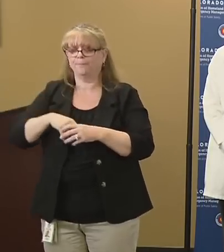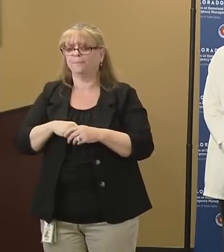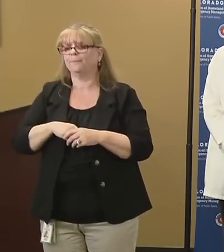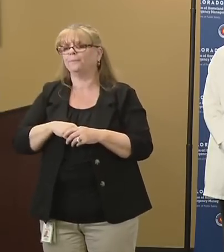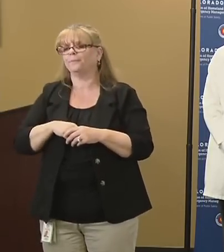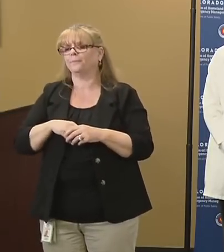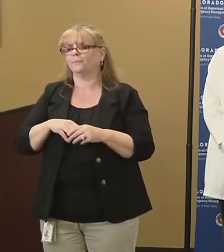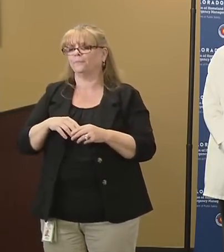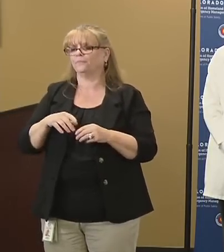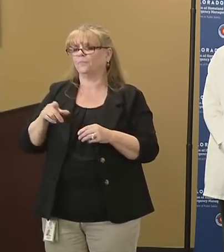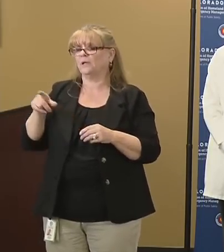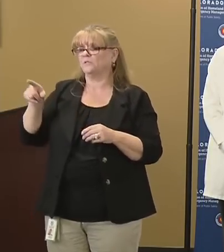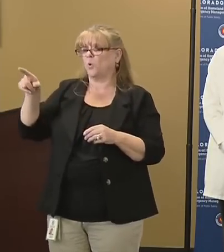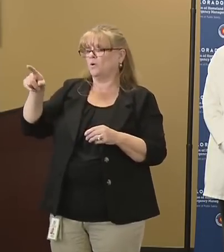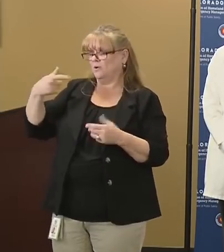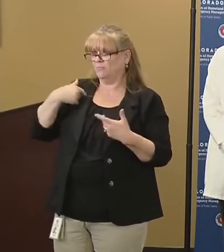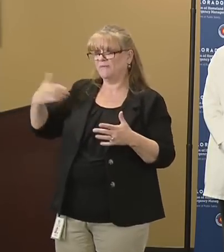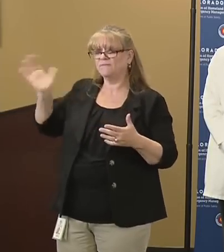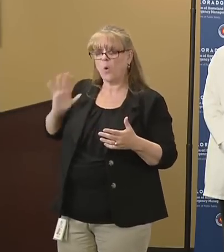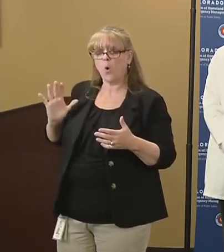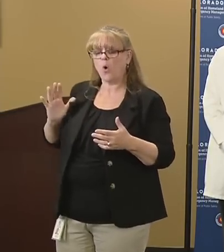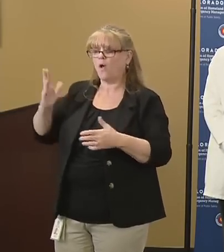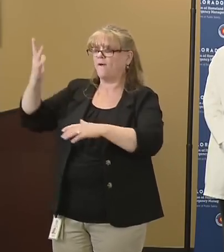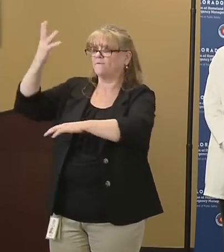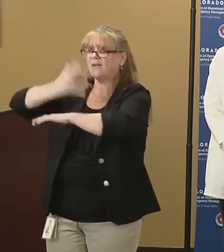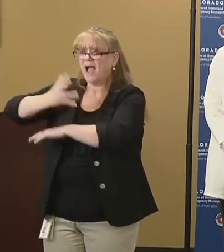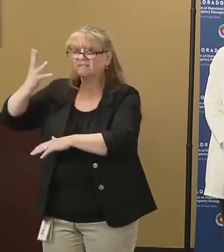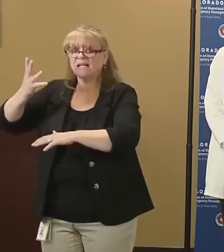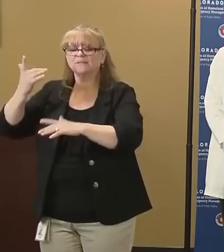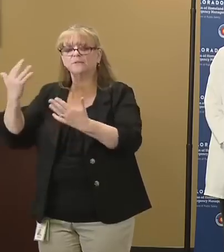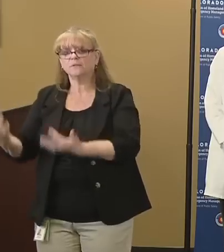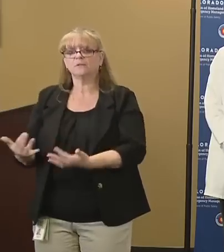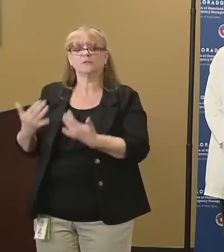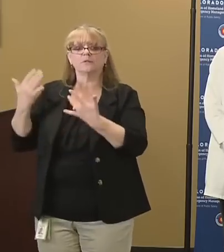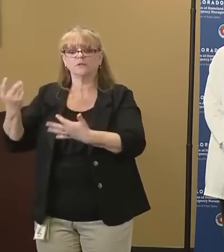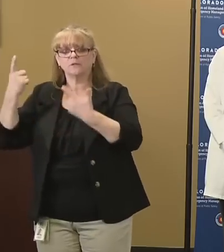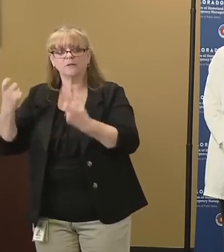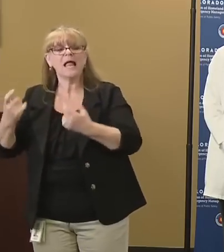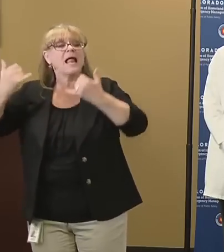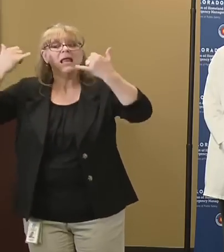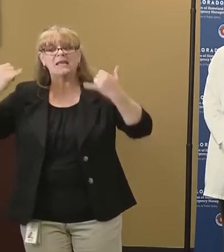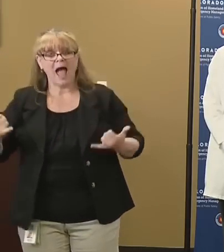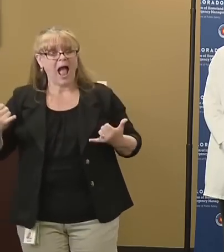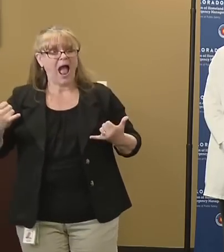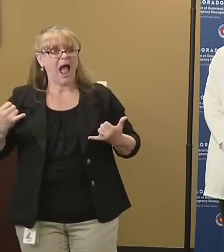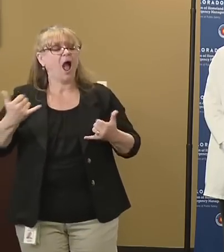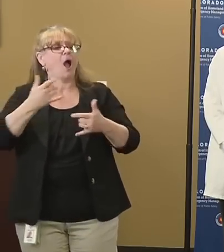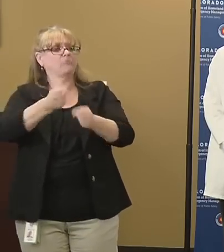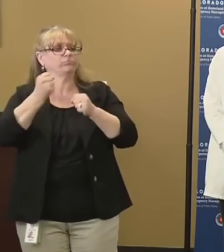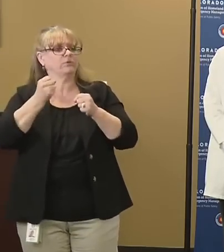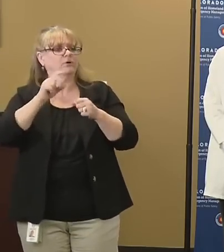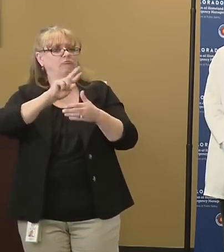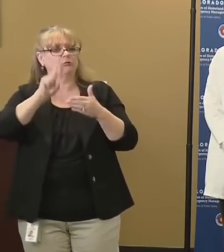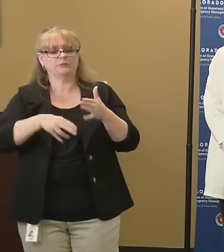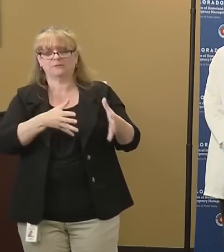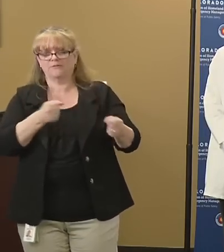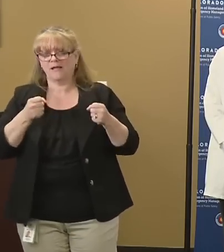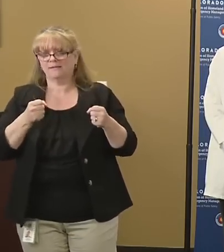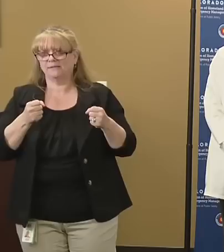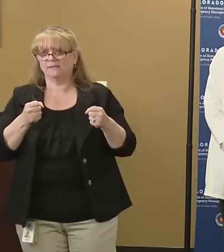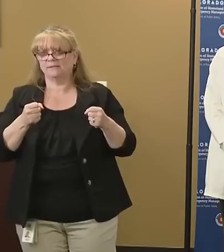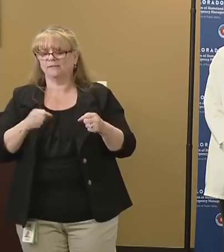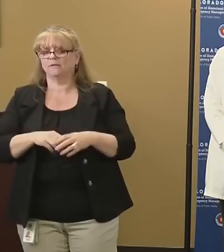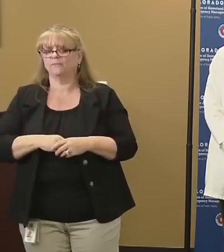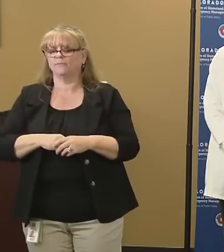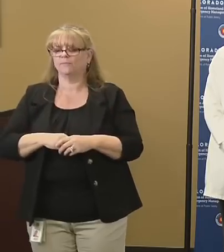1.5 days from about 5 days where it was a week ago or 2 weeks ago, I'd have to, the time frame, it was down to about 1.5 days,